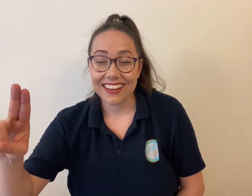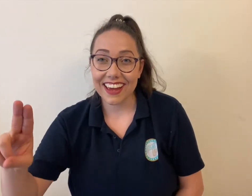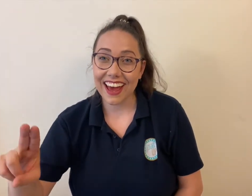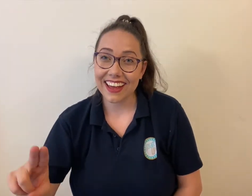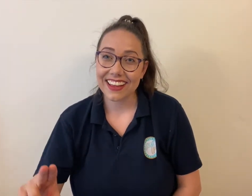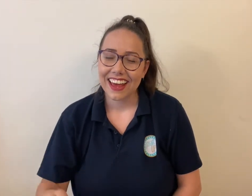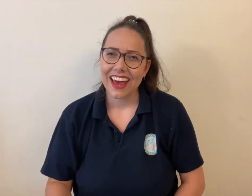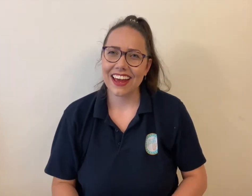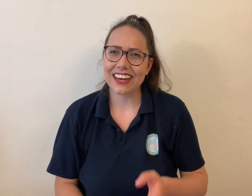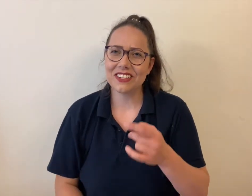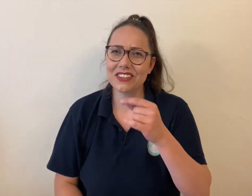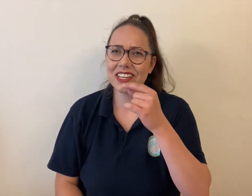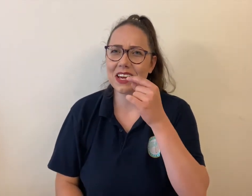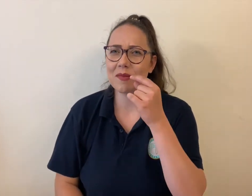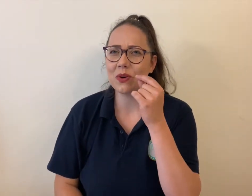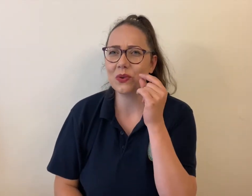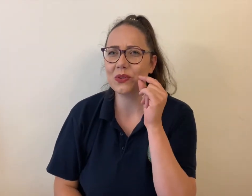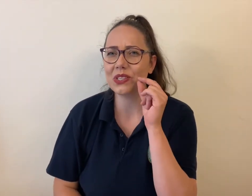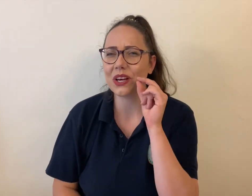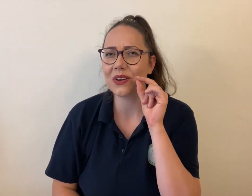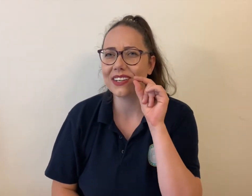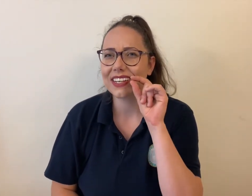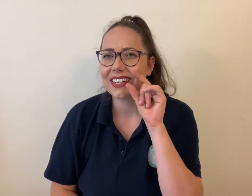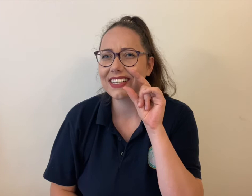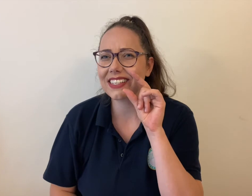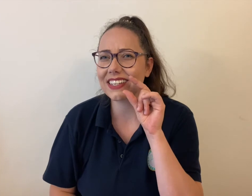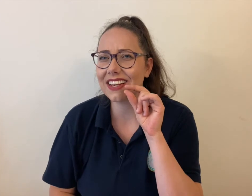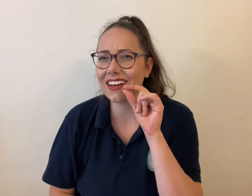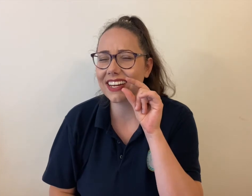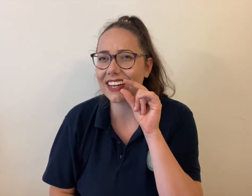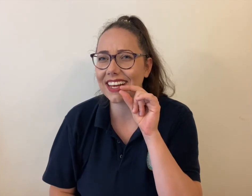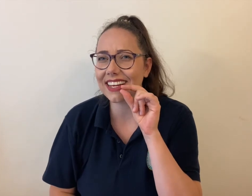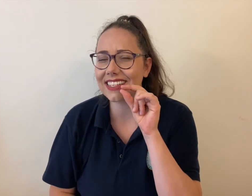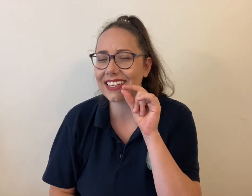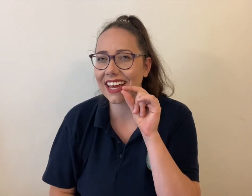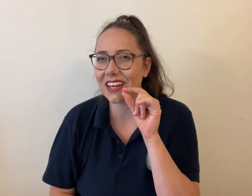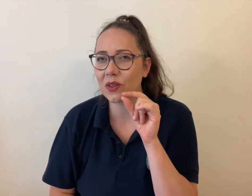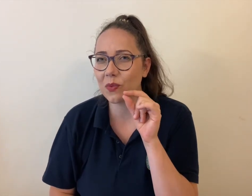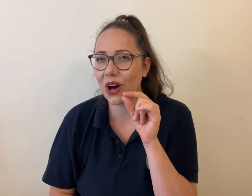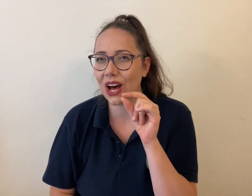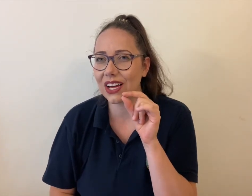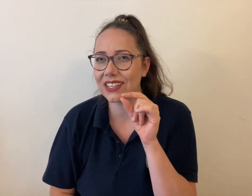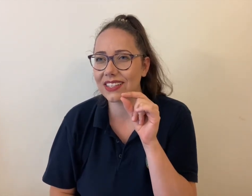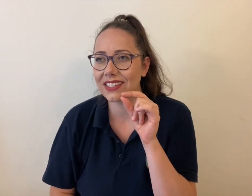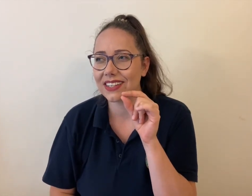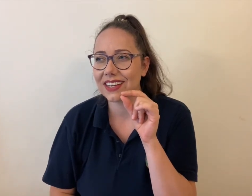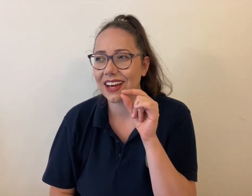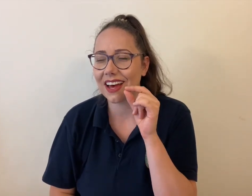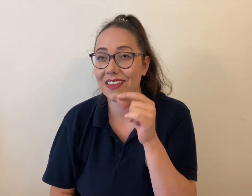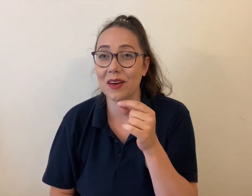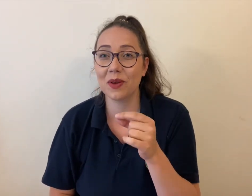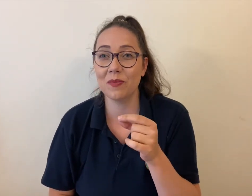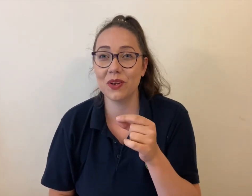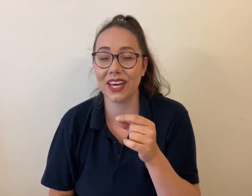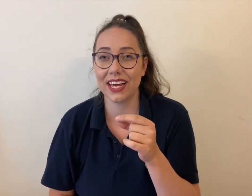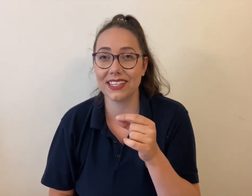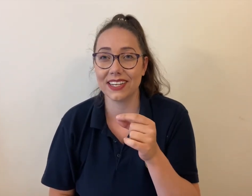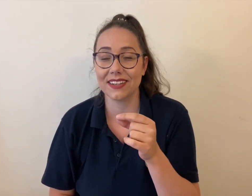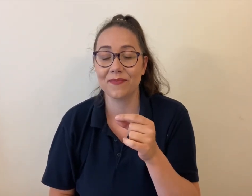yeah? And can you see I'm also slightly saying the words that I'm communicating?